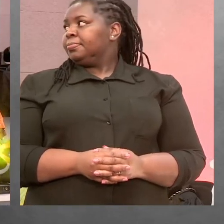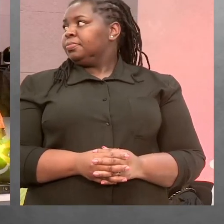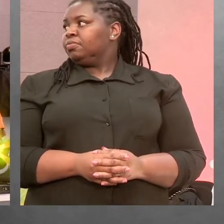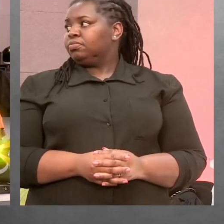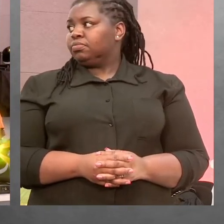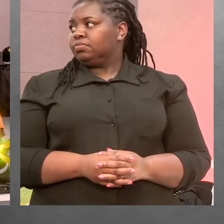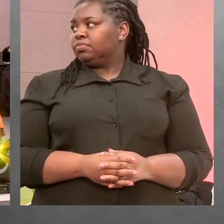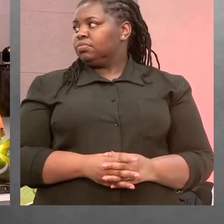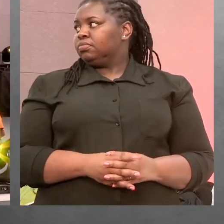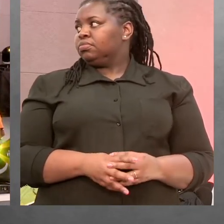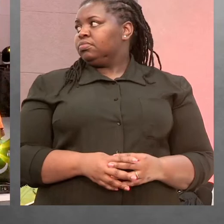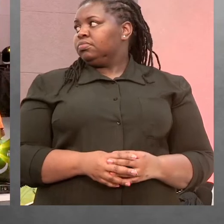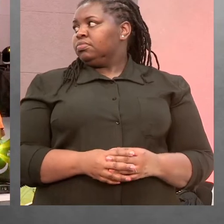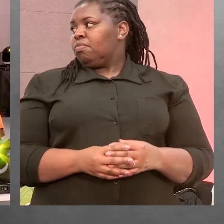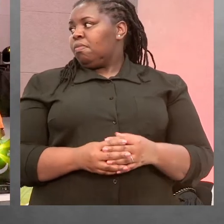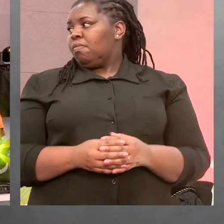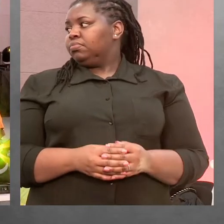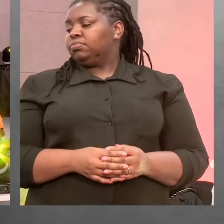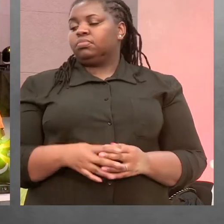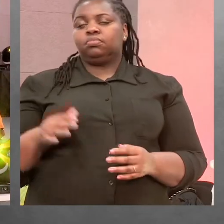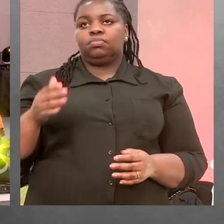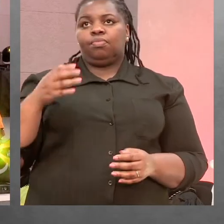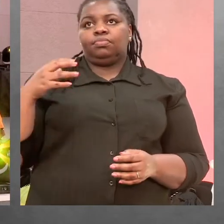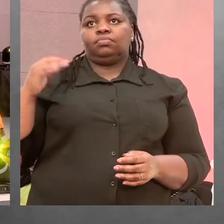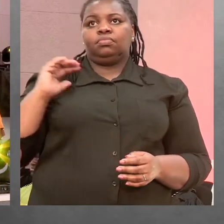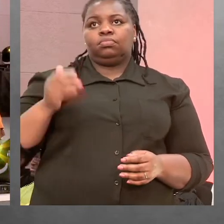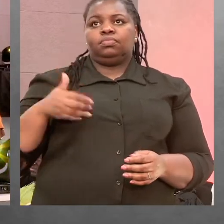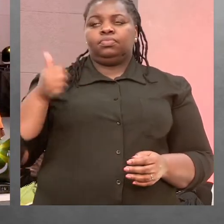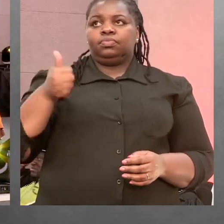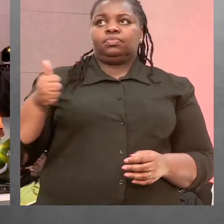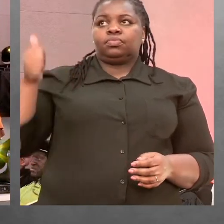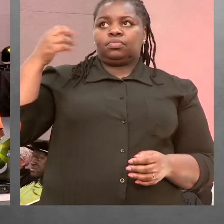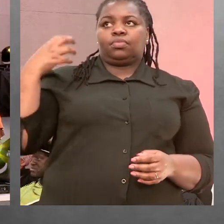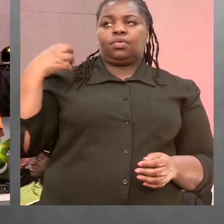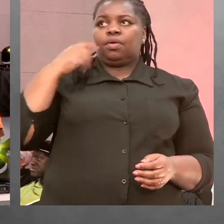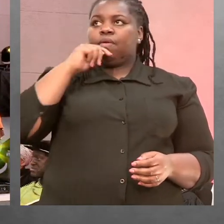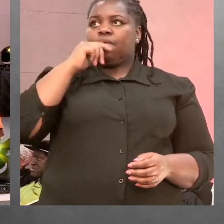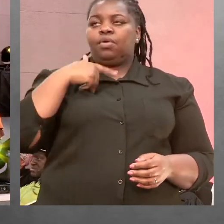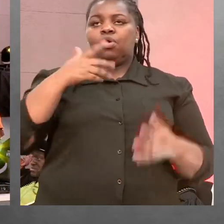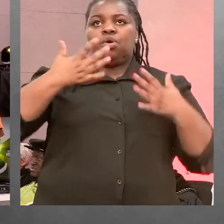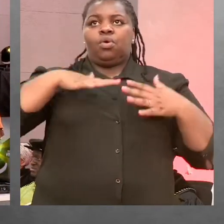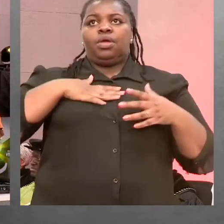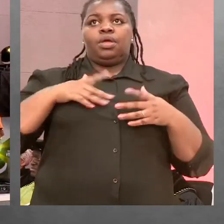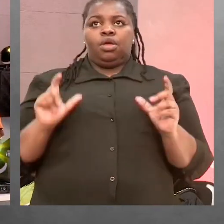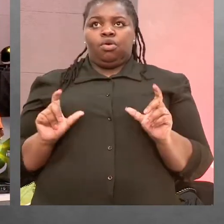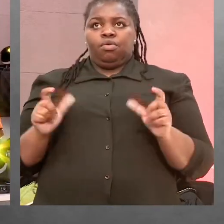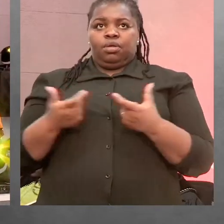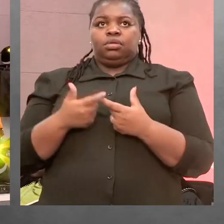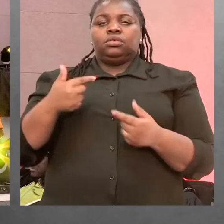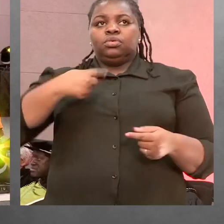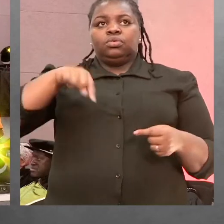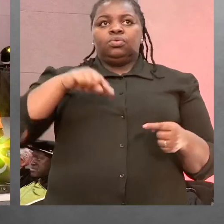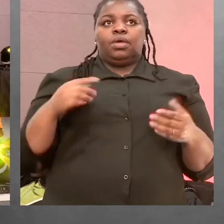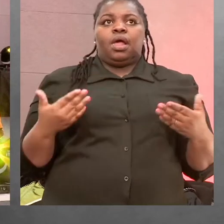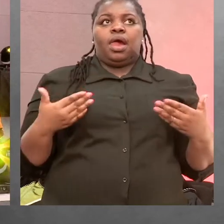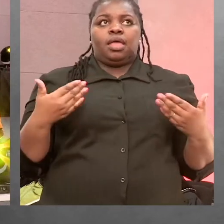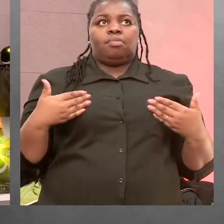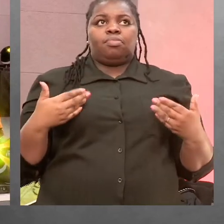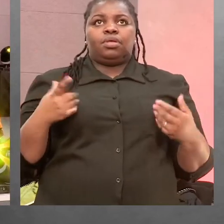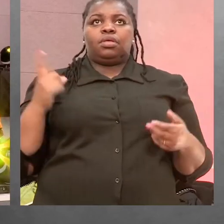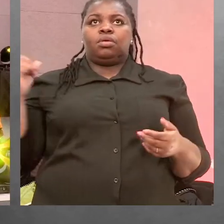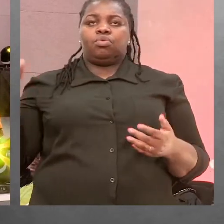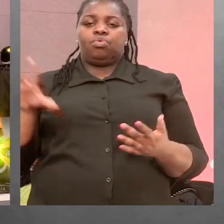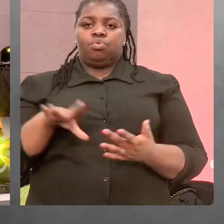Madam Vice Chancellor, Chair of Council, si ziva si convocation sonwabe kakhulu